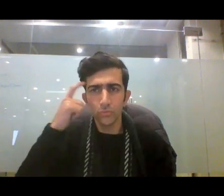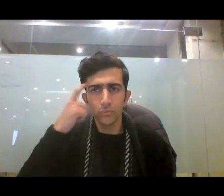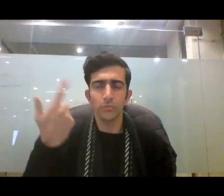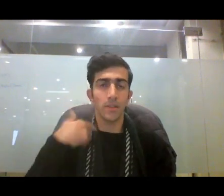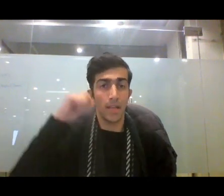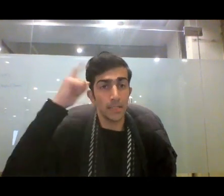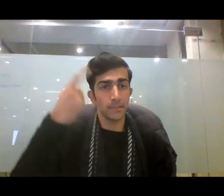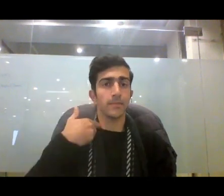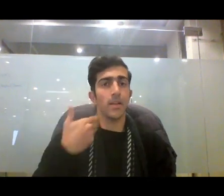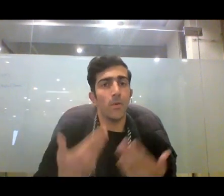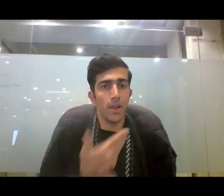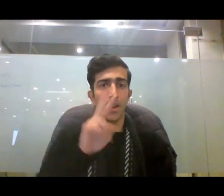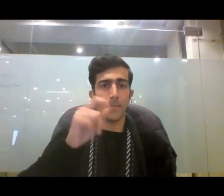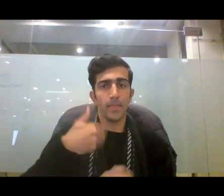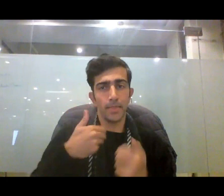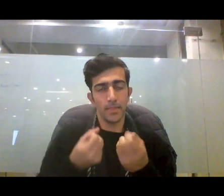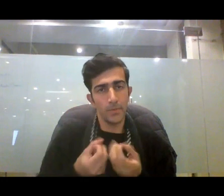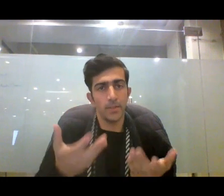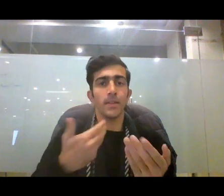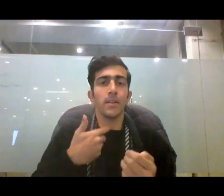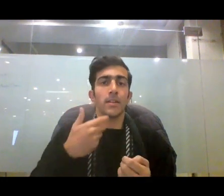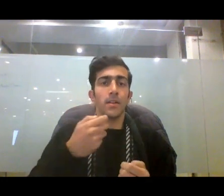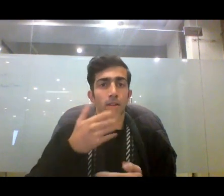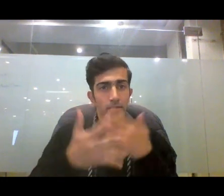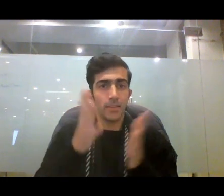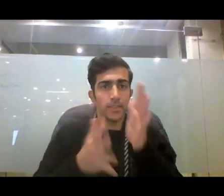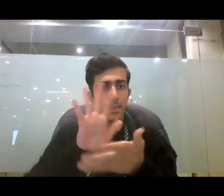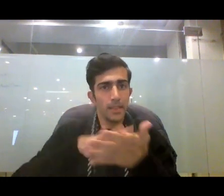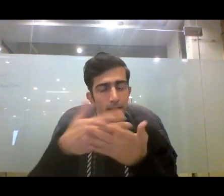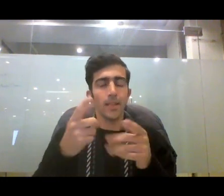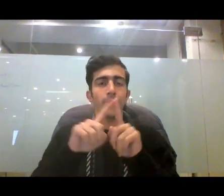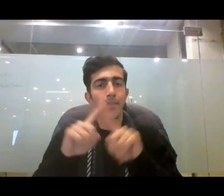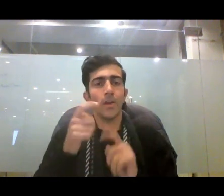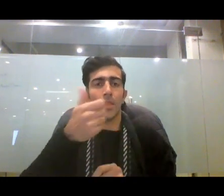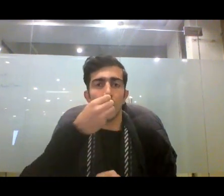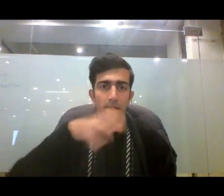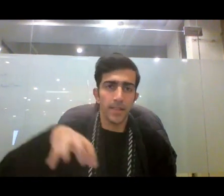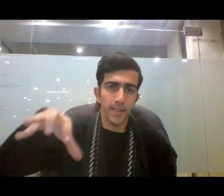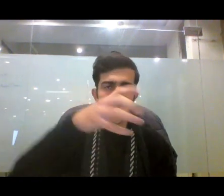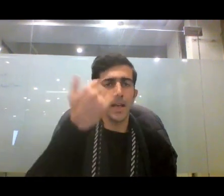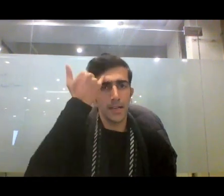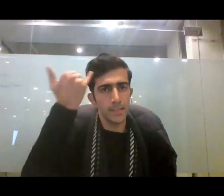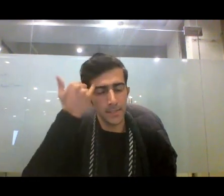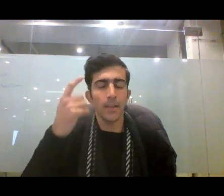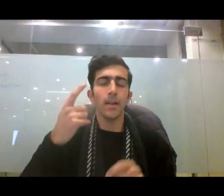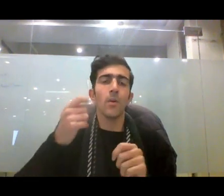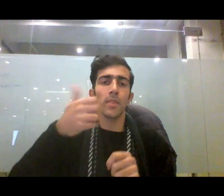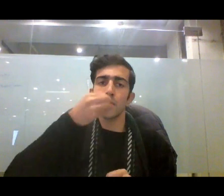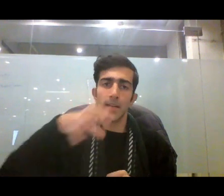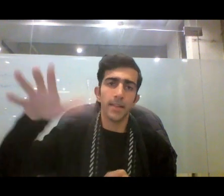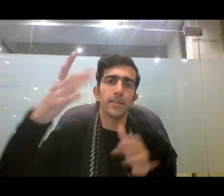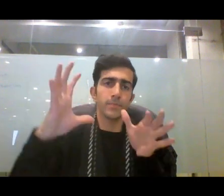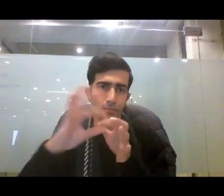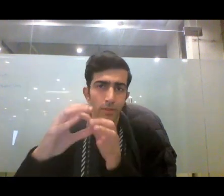for the deaf people, and deaf people has their own sign language. So I got the idea, and I always used